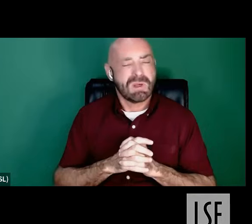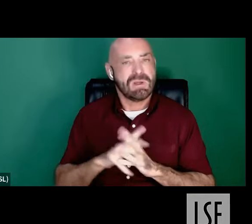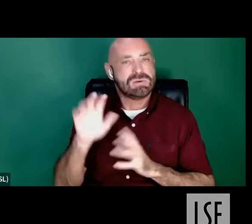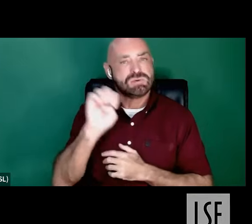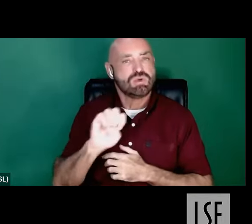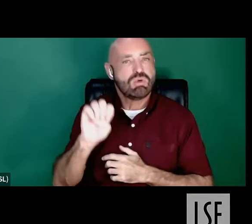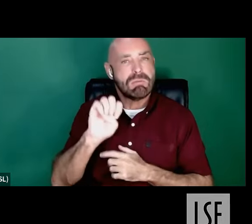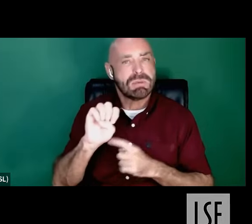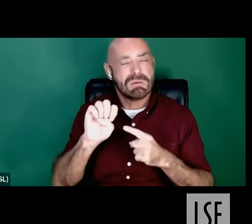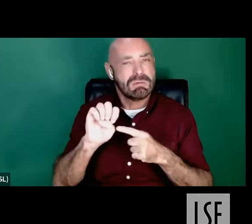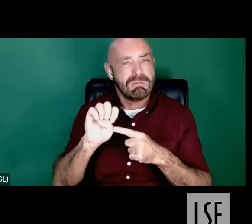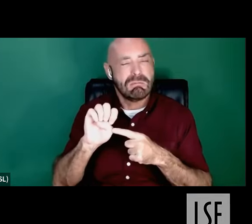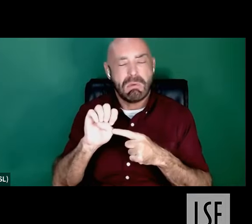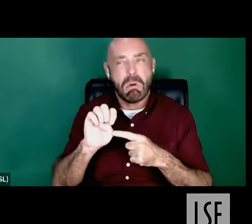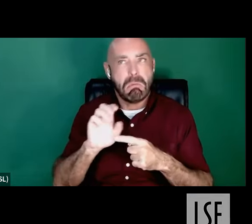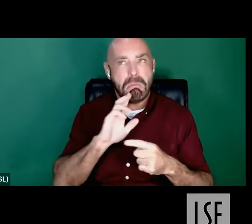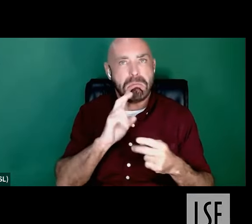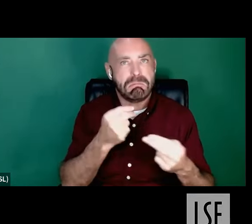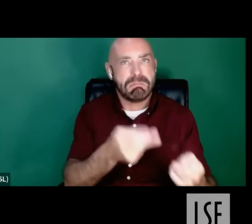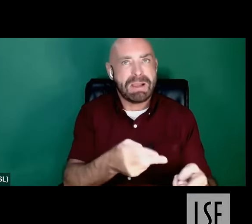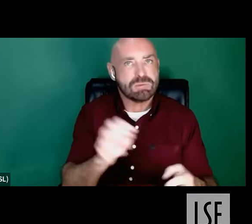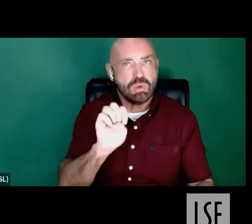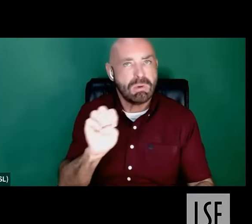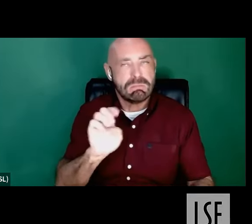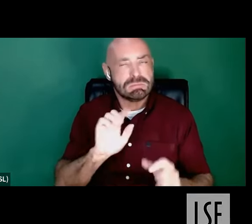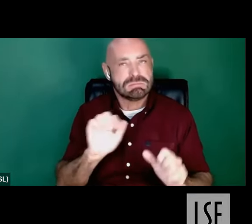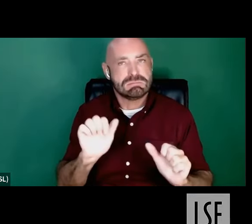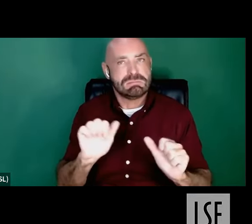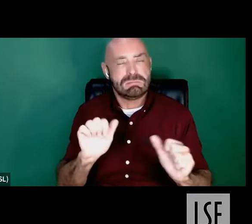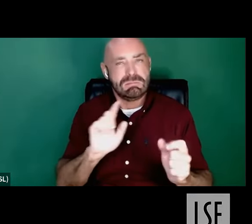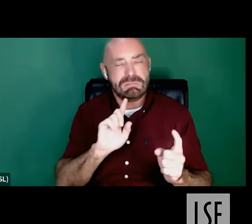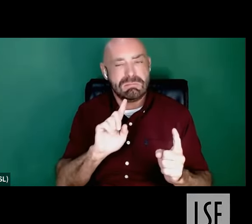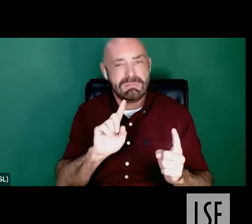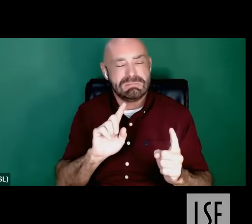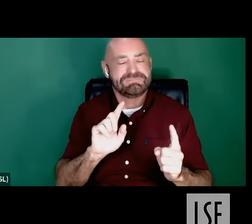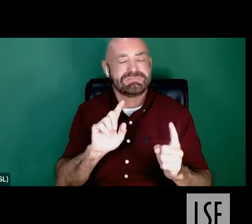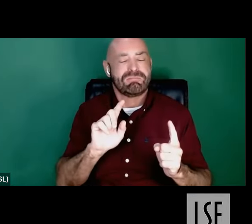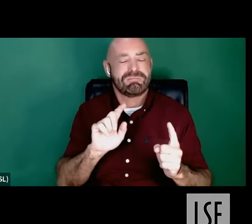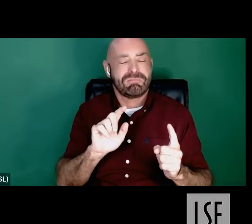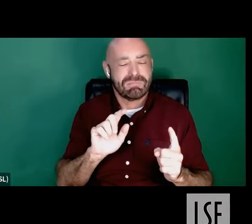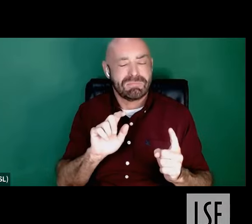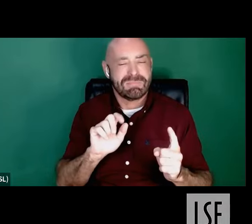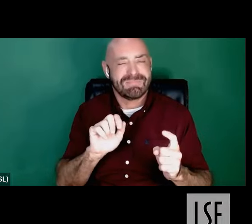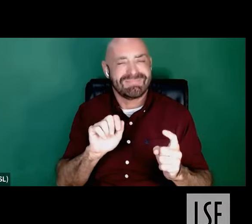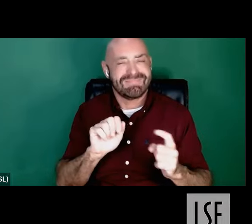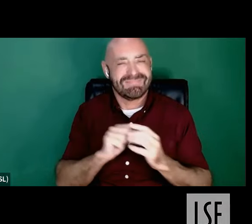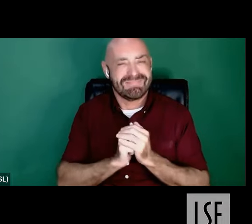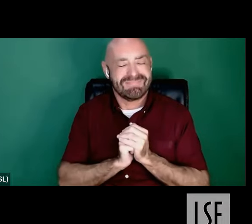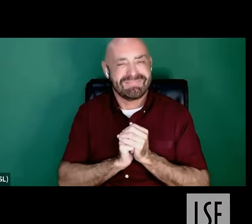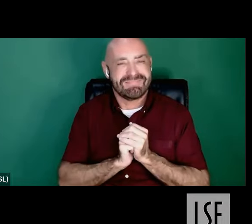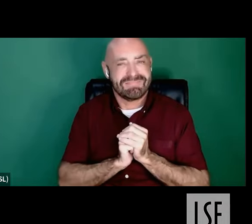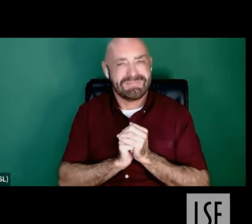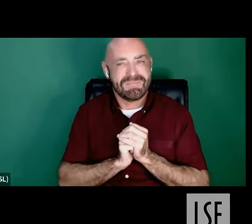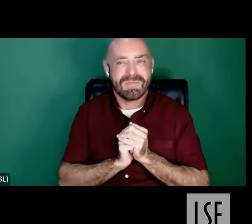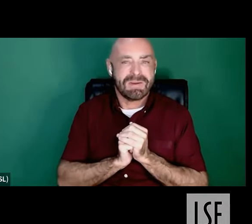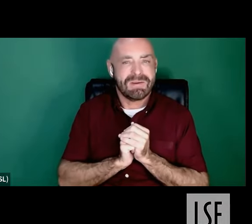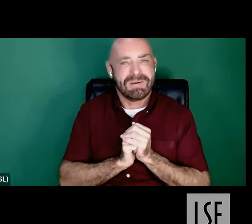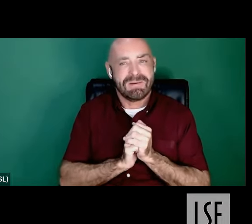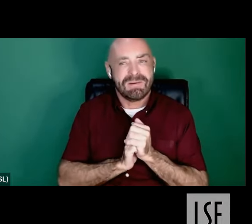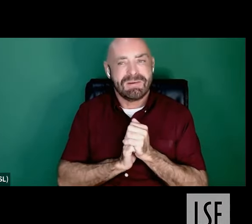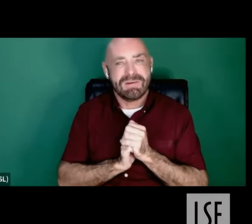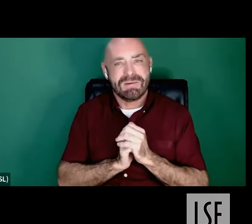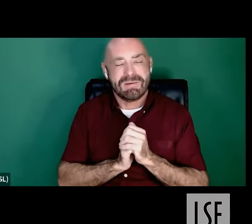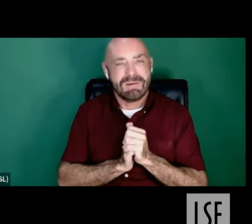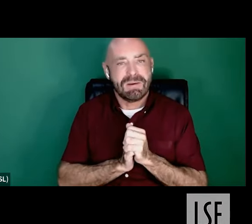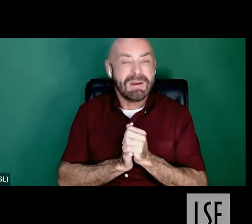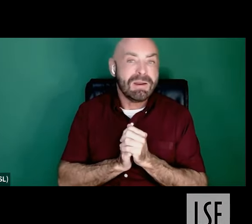On Europe? Well, I mean, the truth is, that they're not, I mean, it is a slight sense, I think it's not unfair